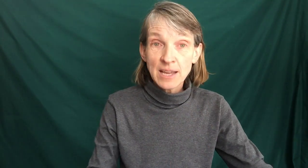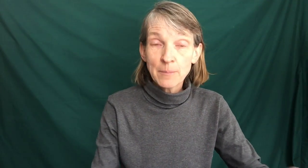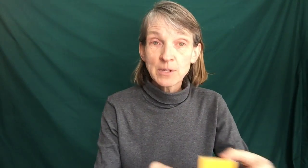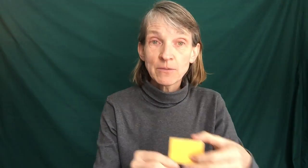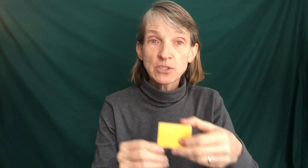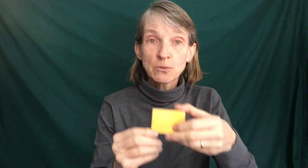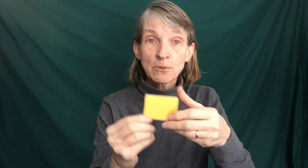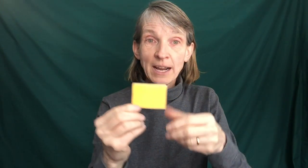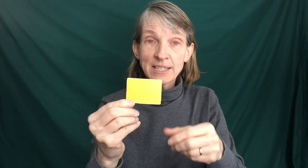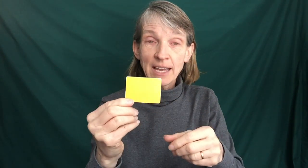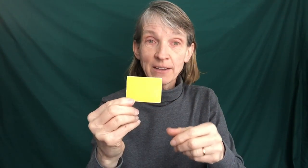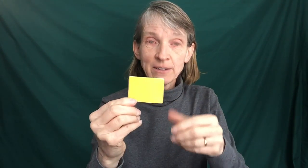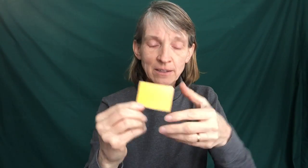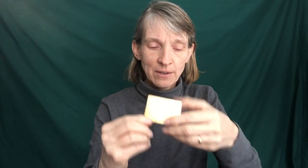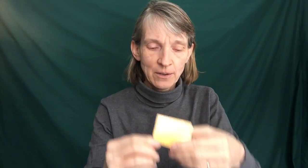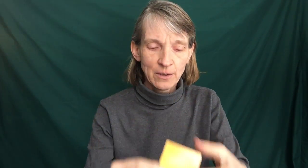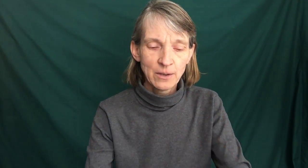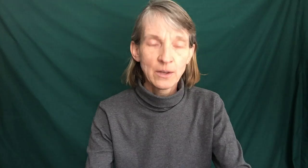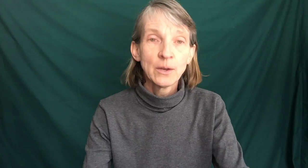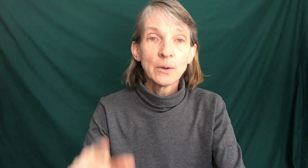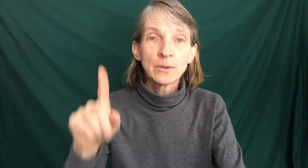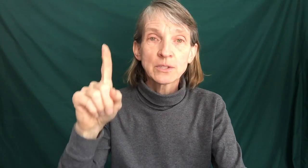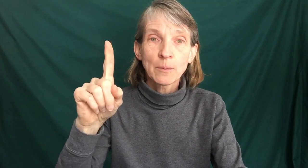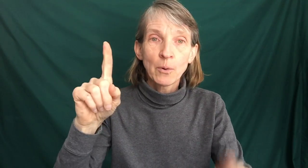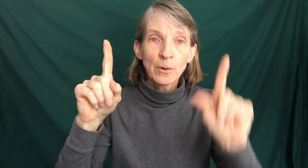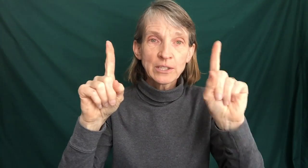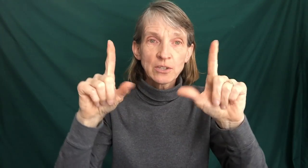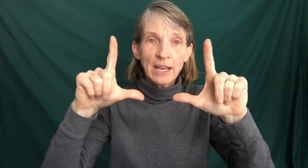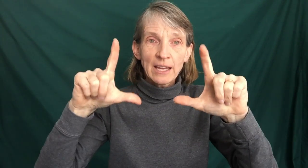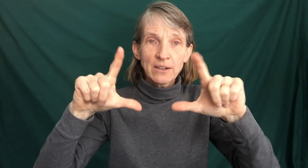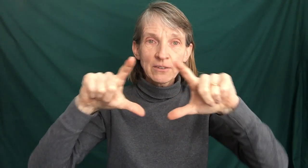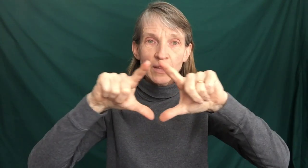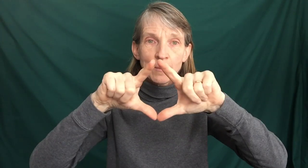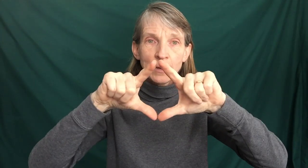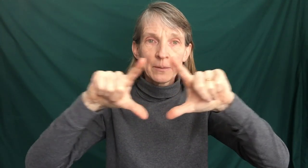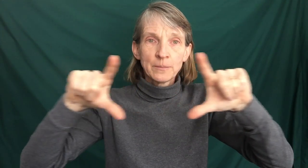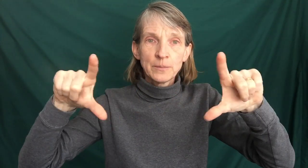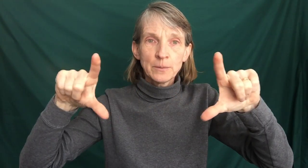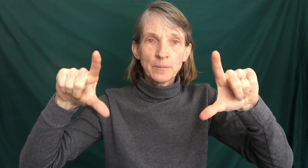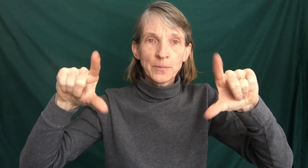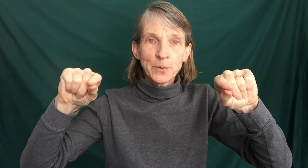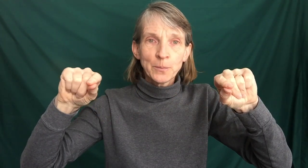Except if it's a rectangle, use our pointer and our thumb.